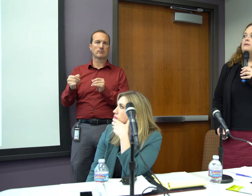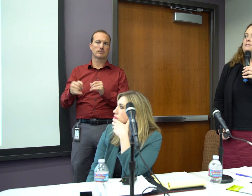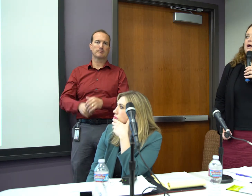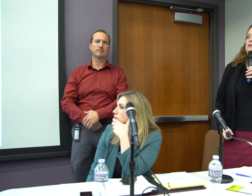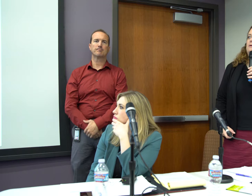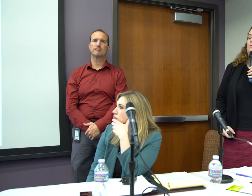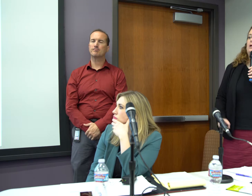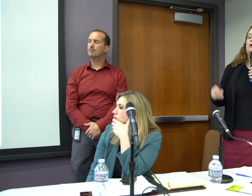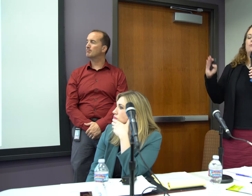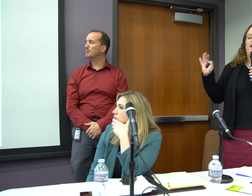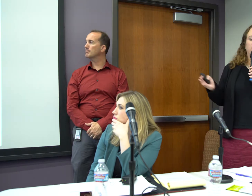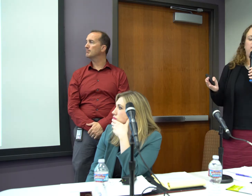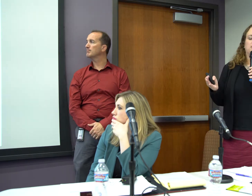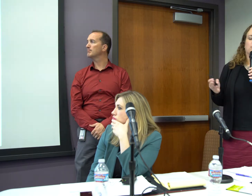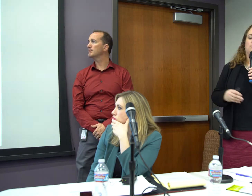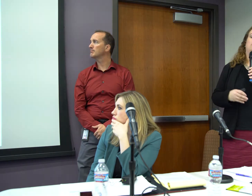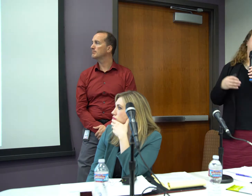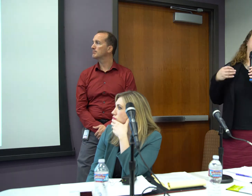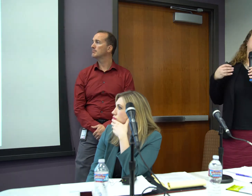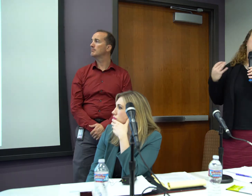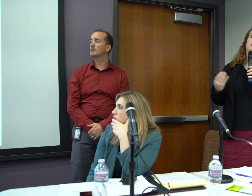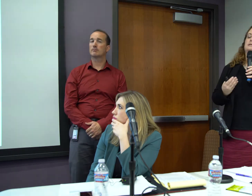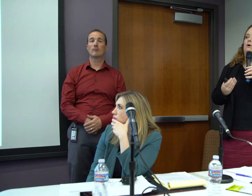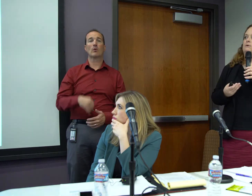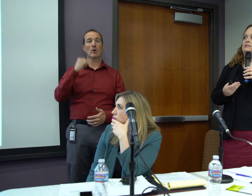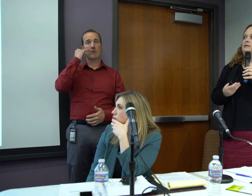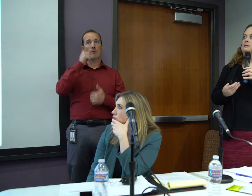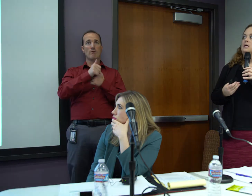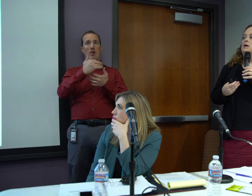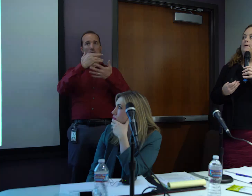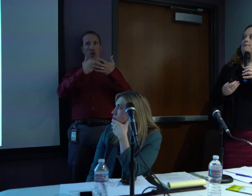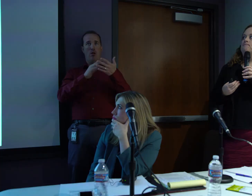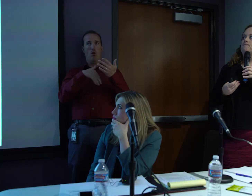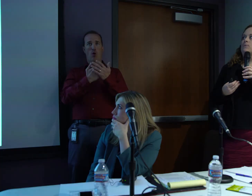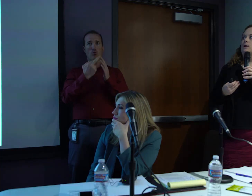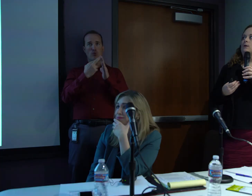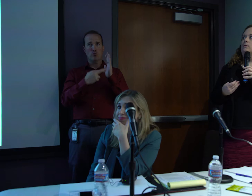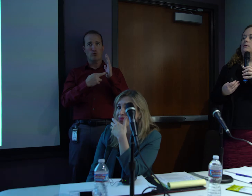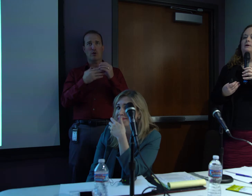So these are kind of when we go through everything in the rule and the guidance and all those things,